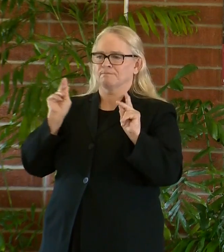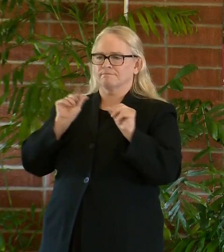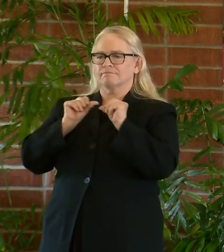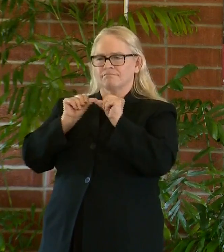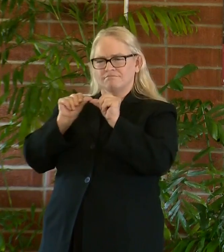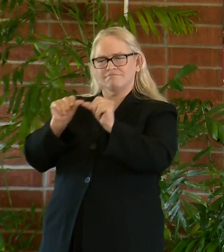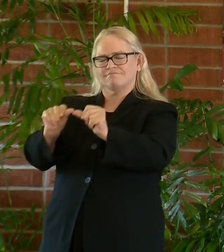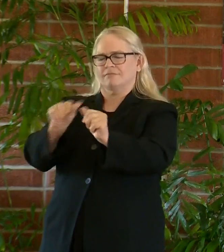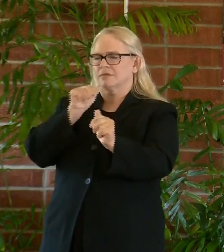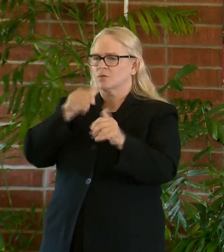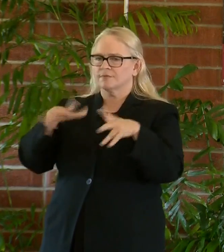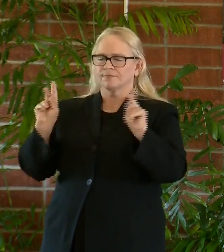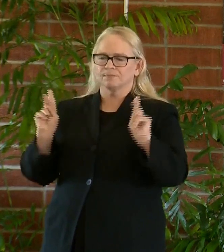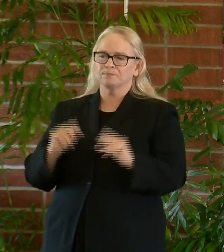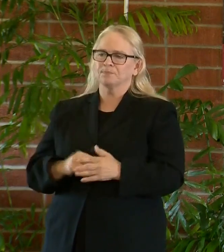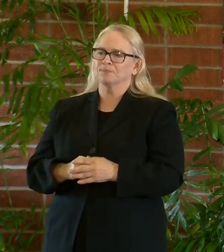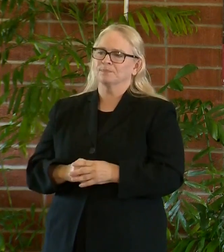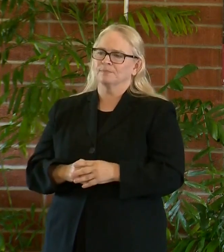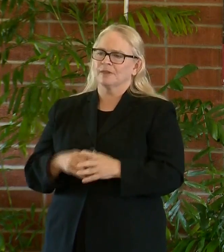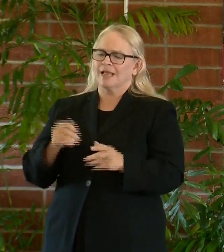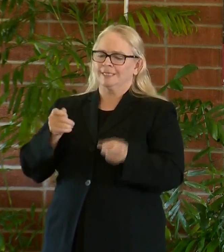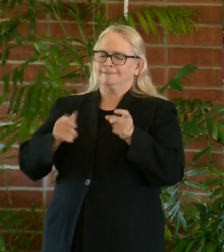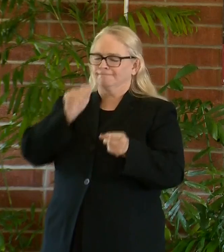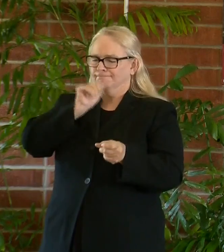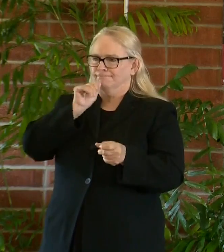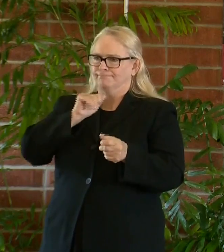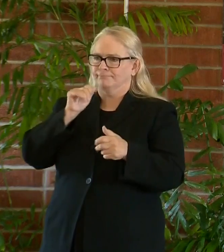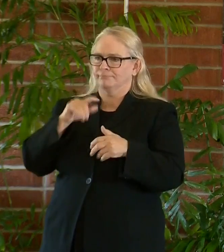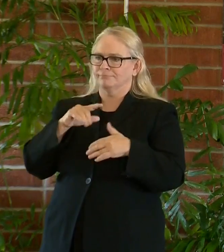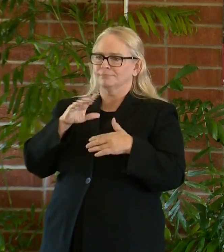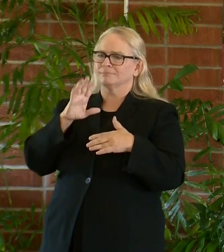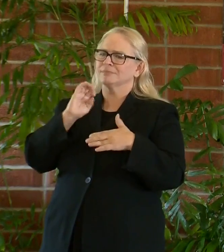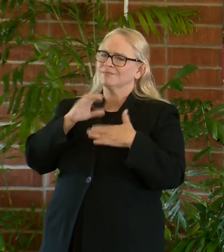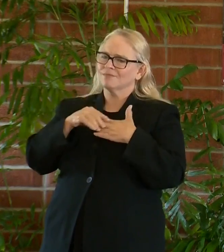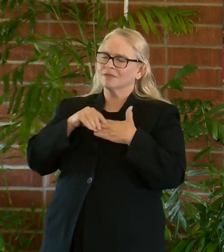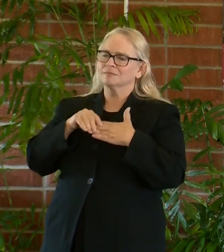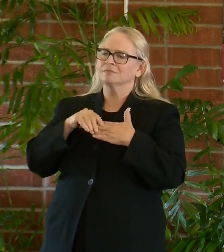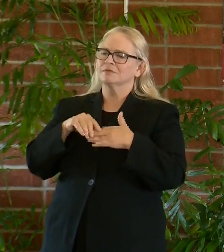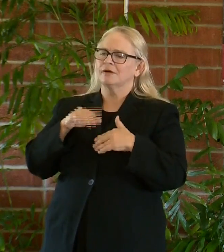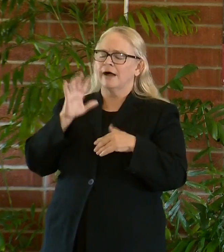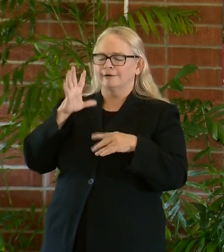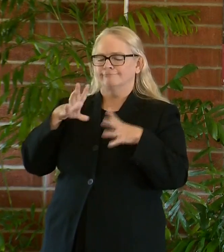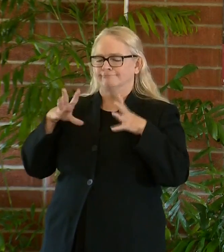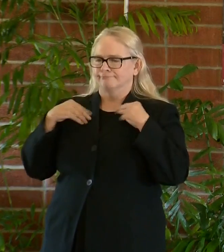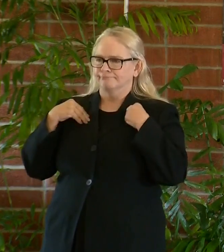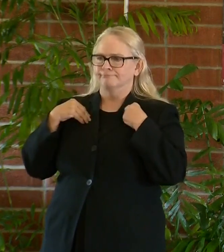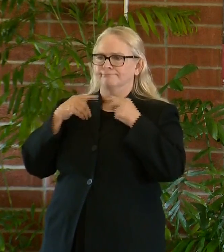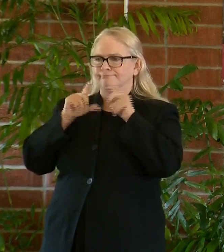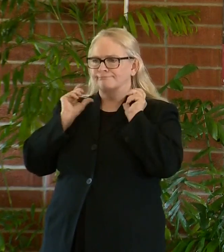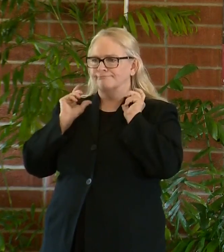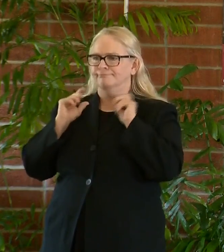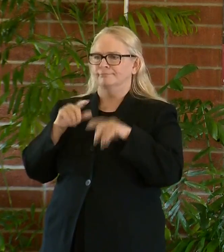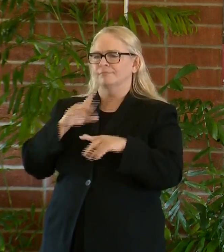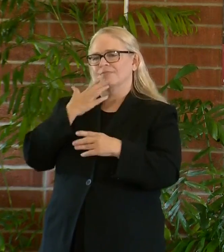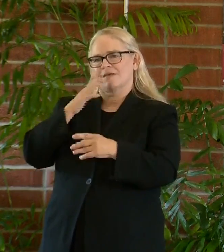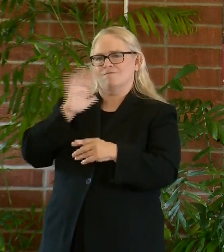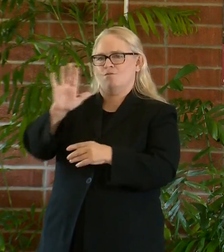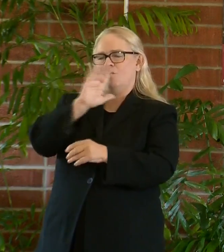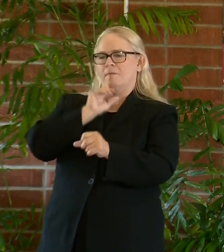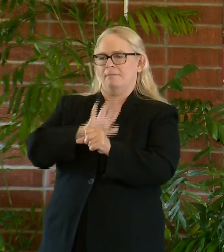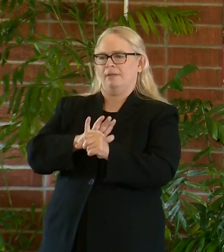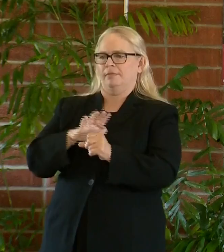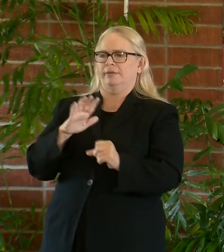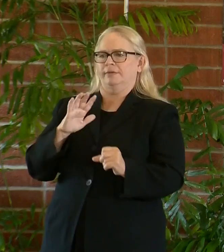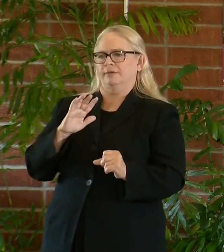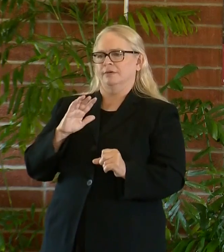for your adaptability, for your flexibility, and your commitment to the collective cause that is this